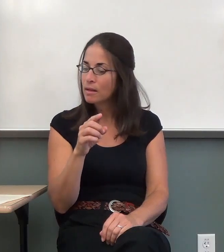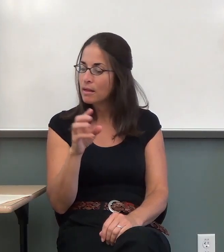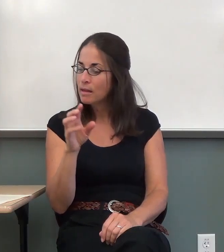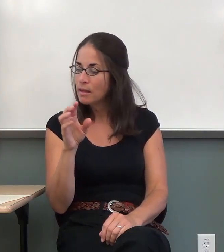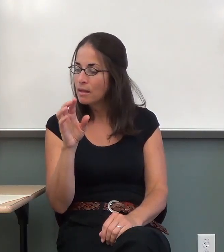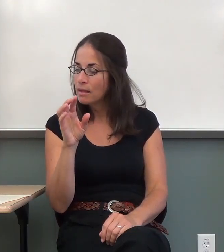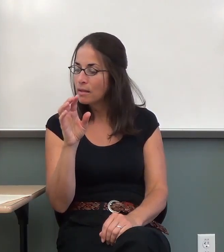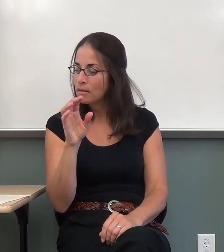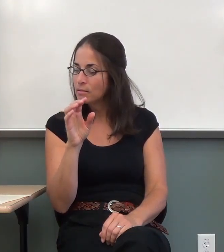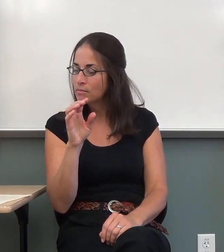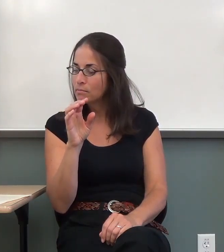fireflies in the dark.